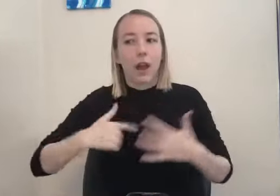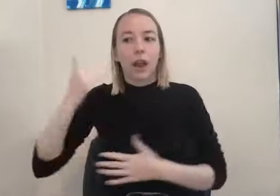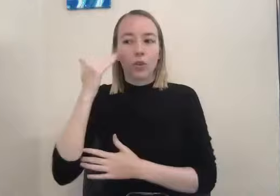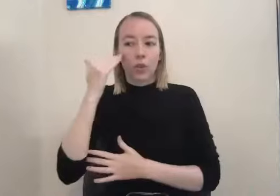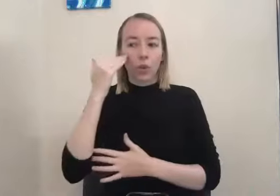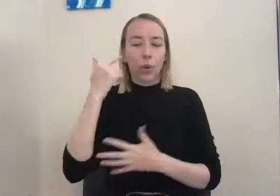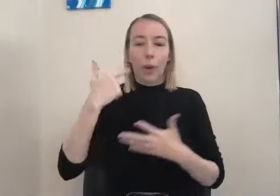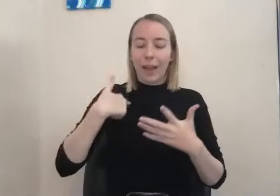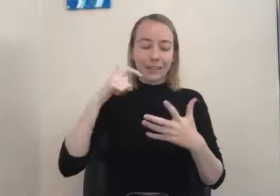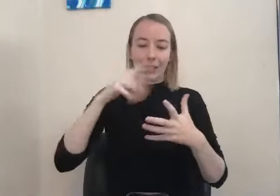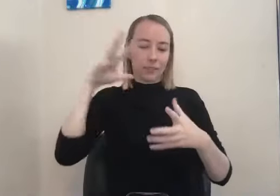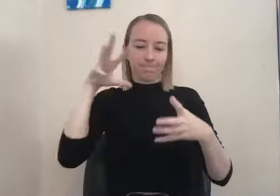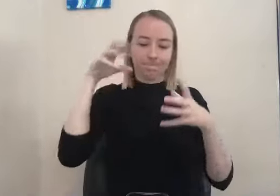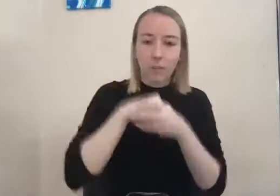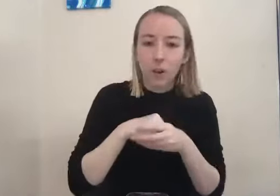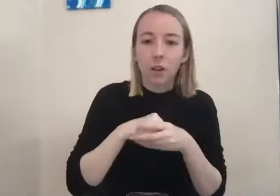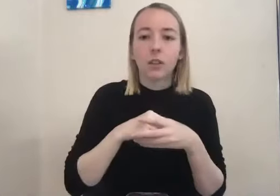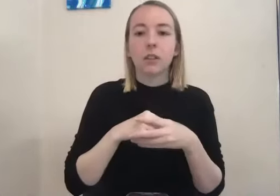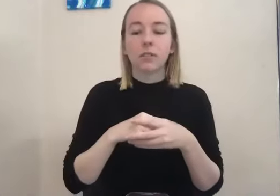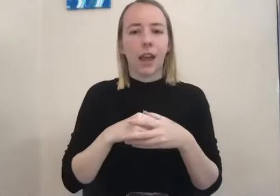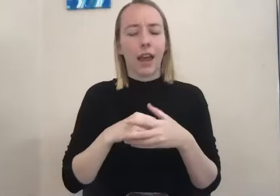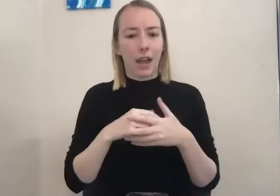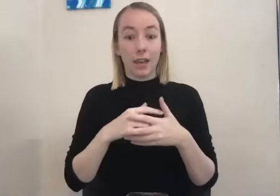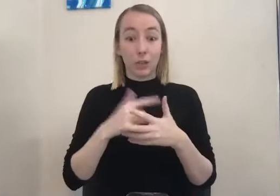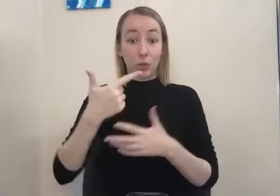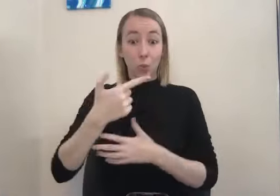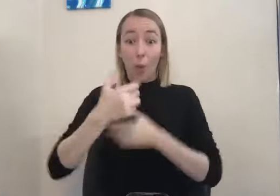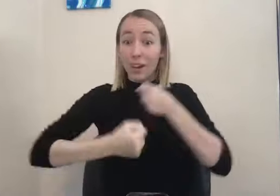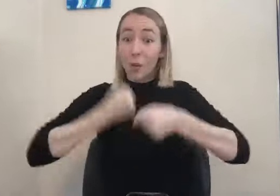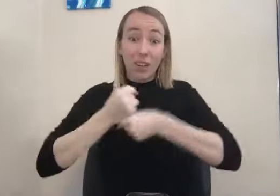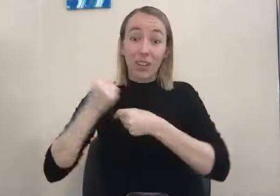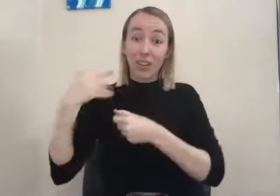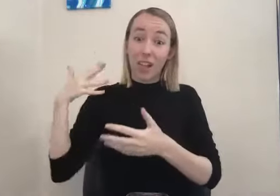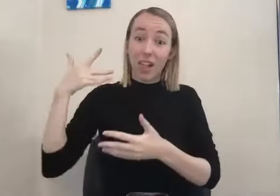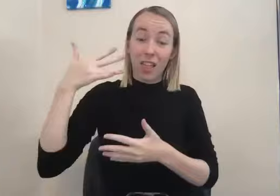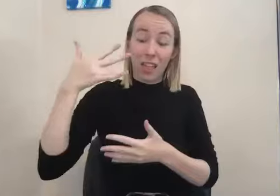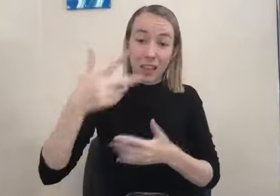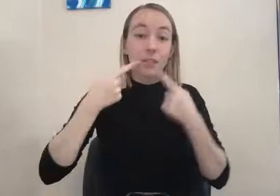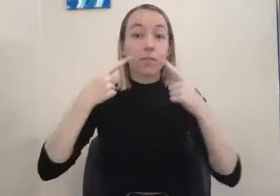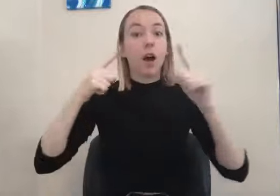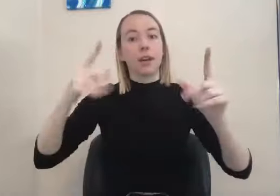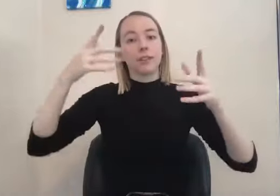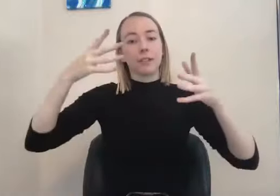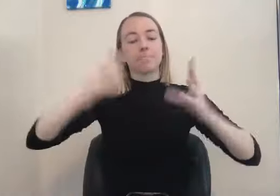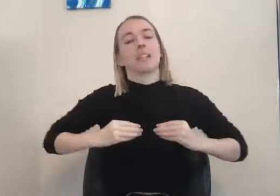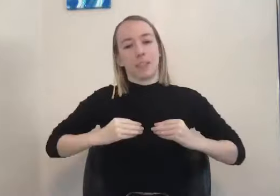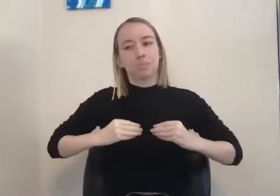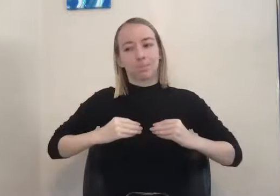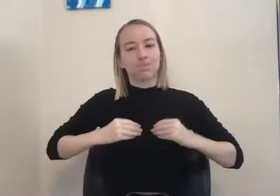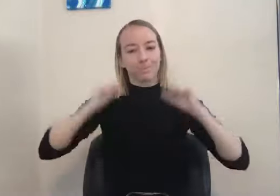But then my sponsor said it's a fearless moral infantry, Carin. And I thought, all right. And she says, we need to go with faith. And I thought, right, okay.